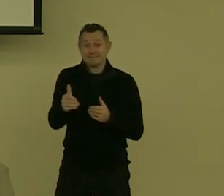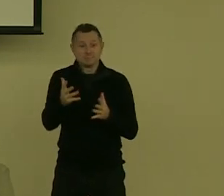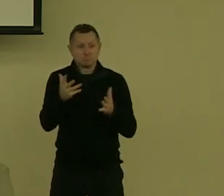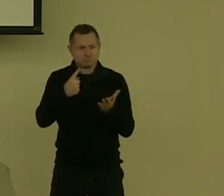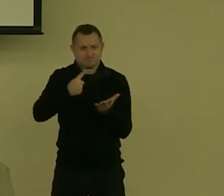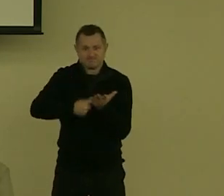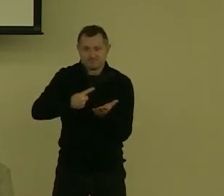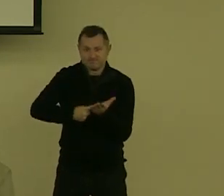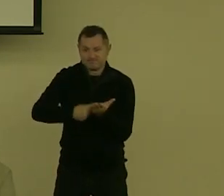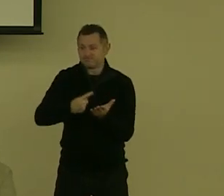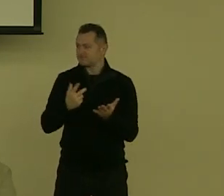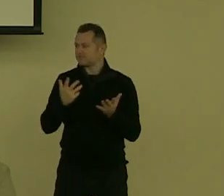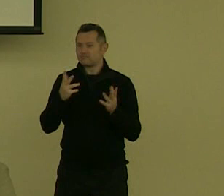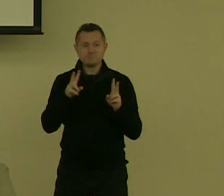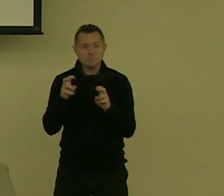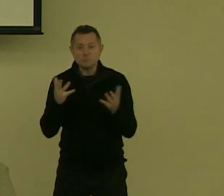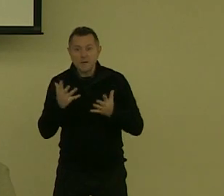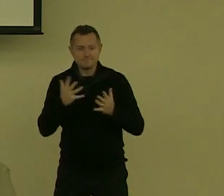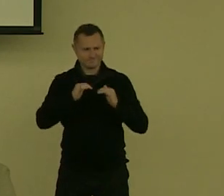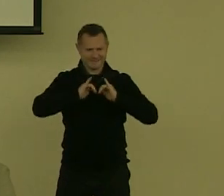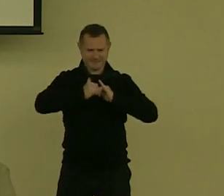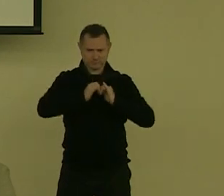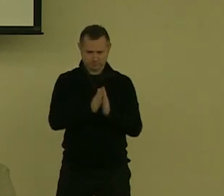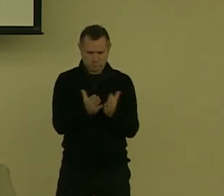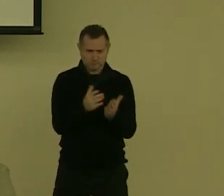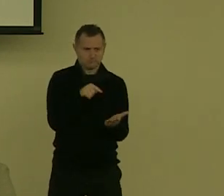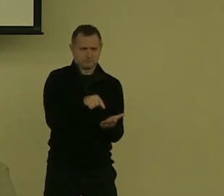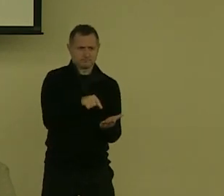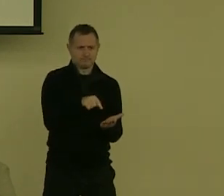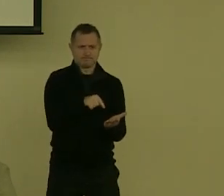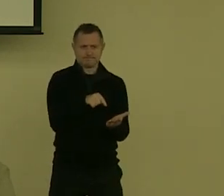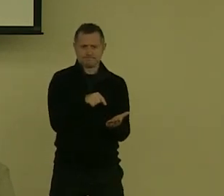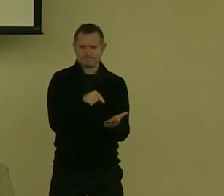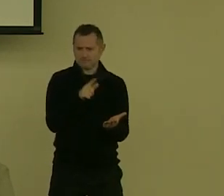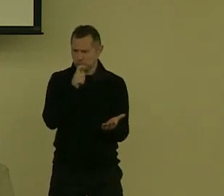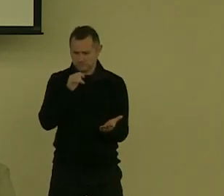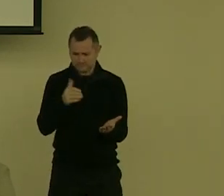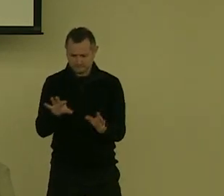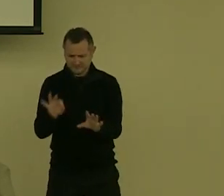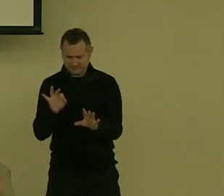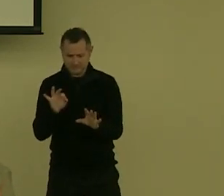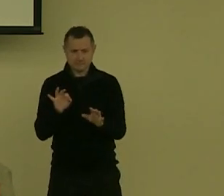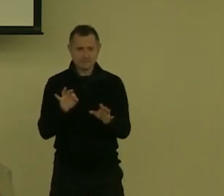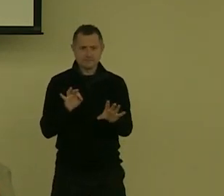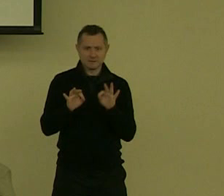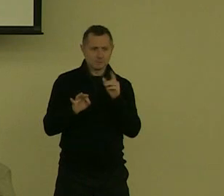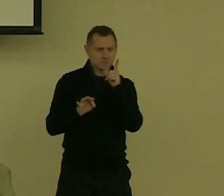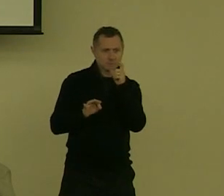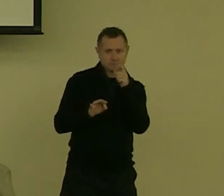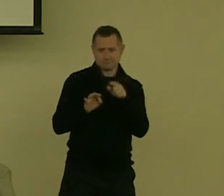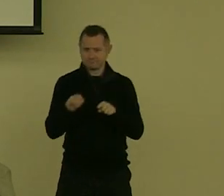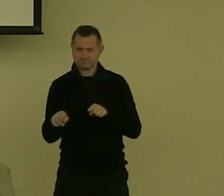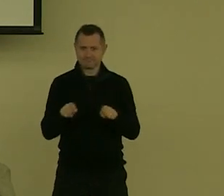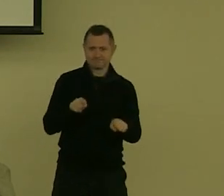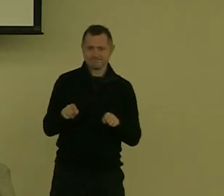make this? And talk to me about this. What was the decision making behind this piece here? How does this all fit together? And they really enjoyed it because they actually got